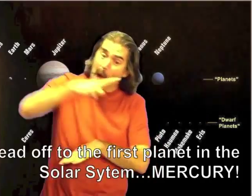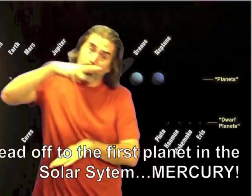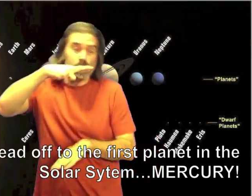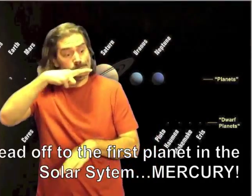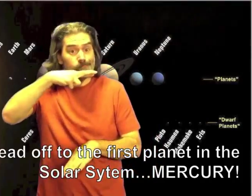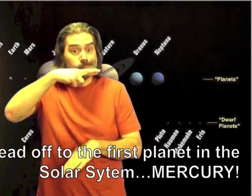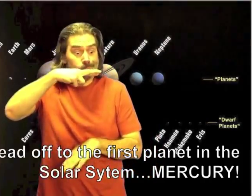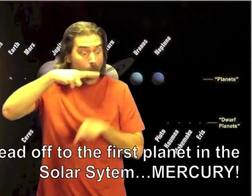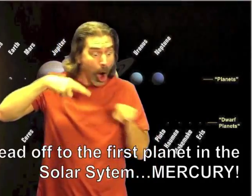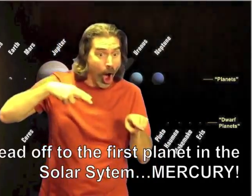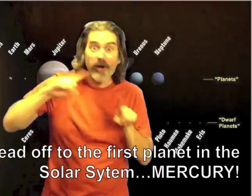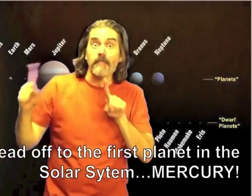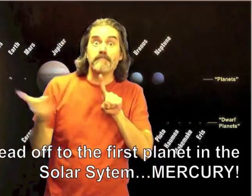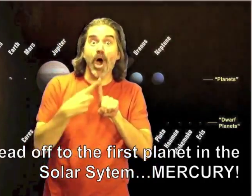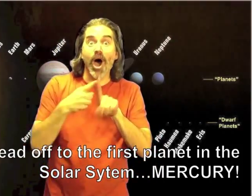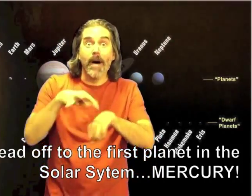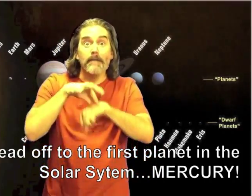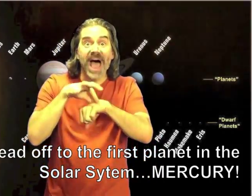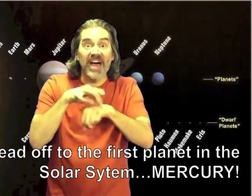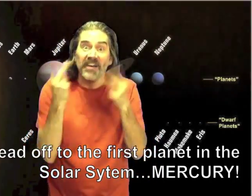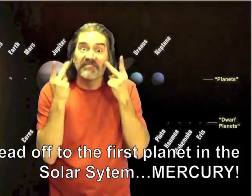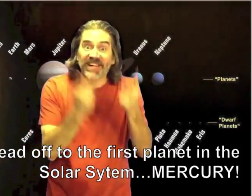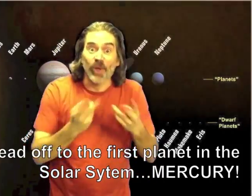the solar system, Mercury.